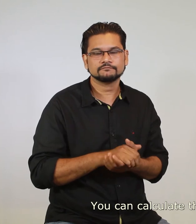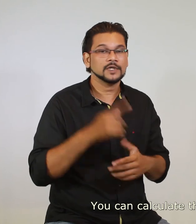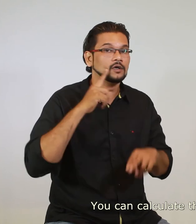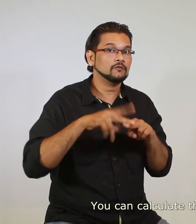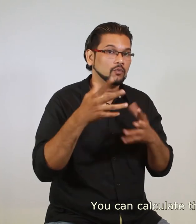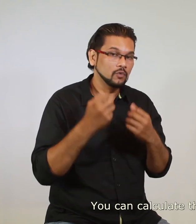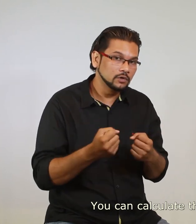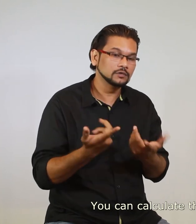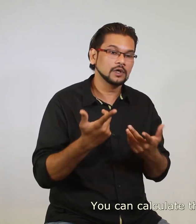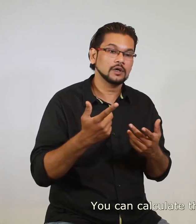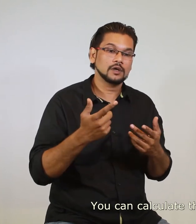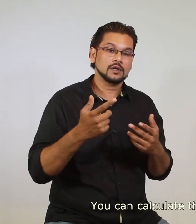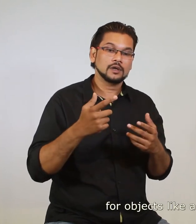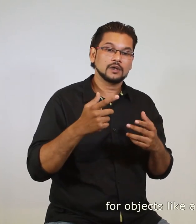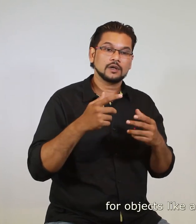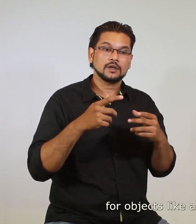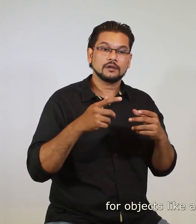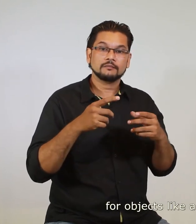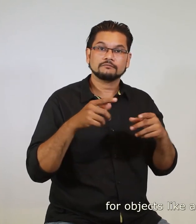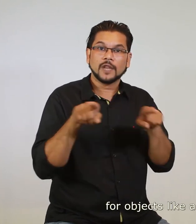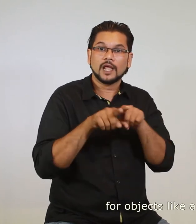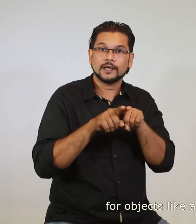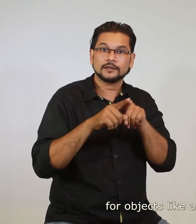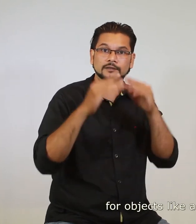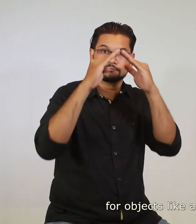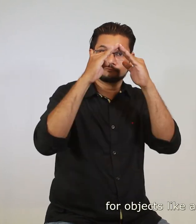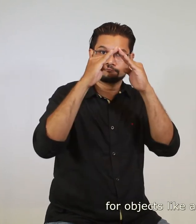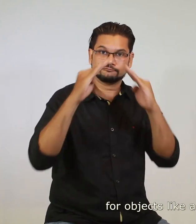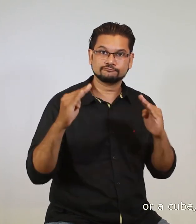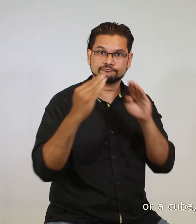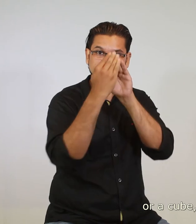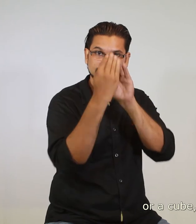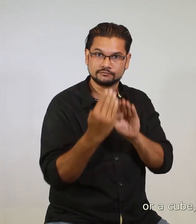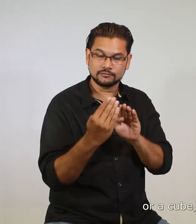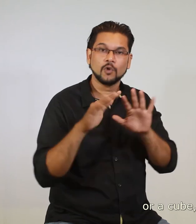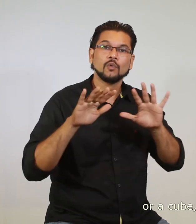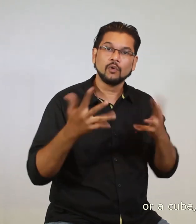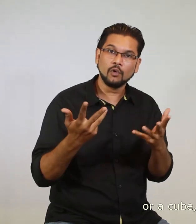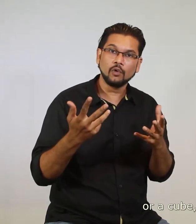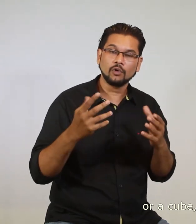You can calculate the volume for objects like a prism, or a cube,